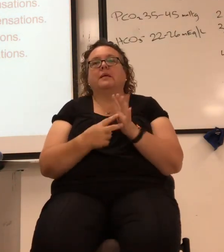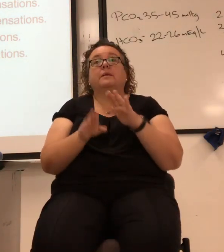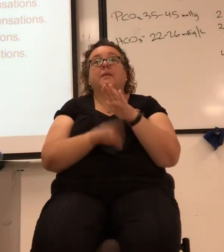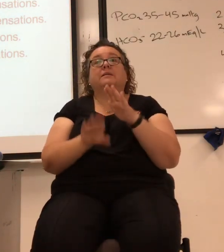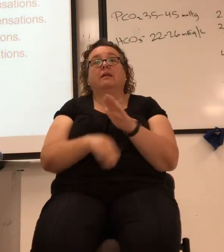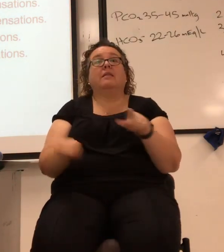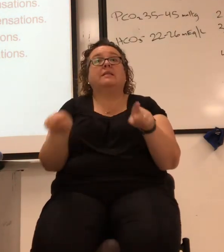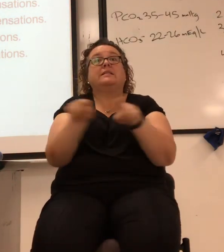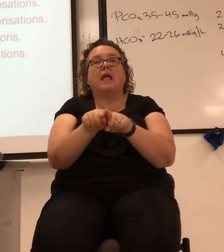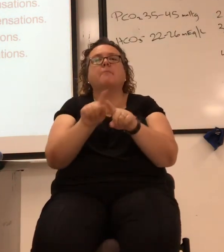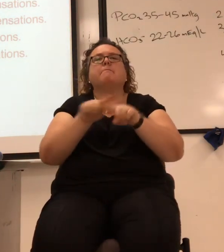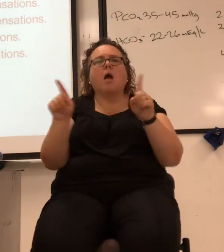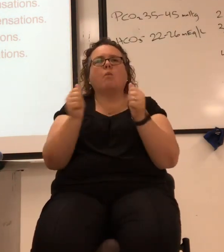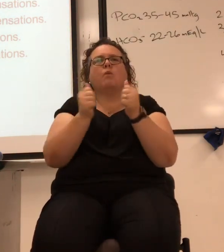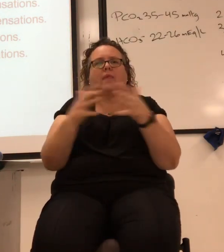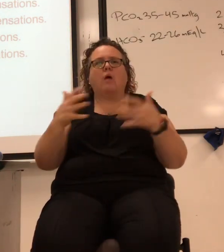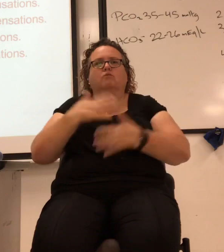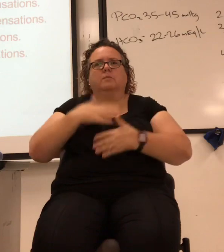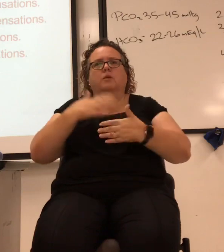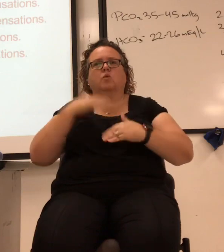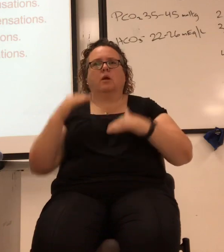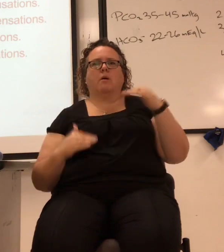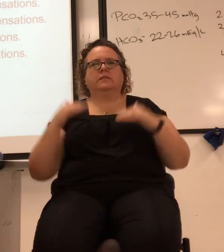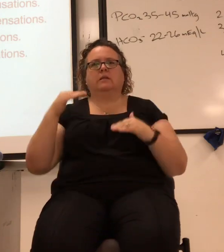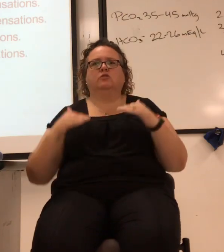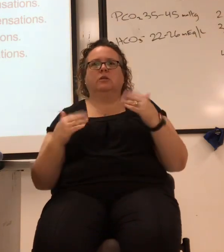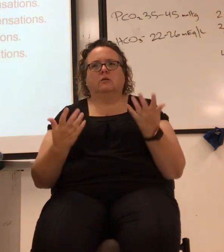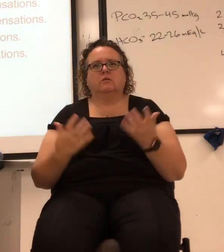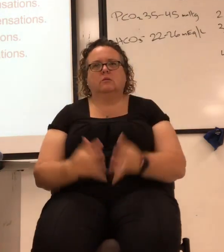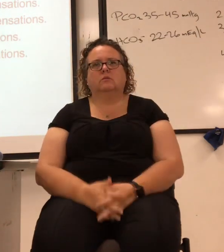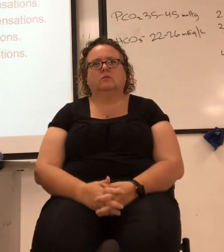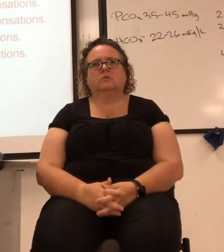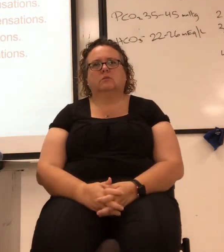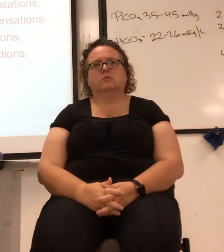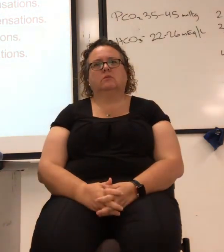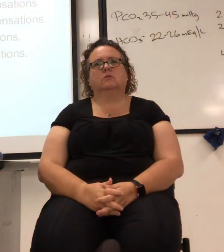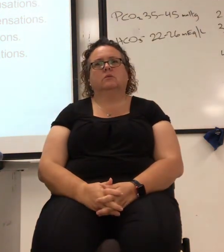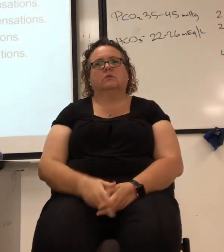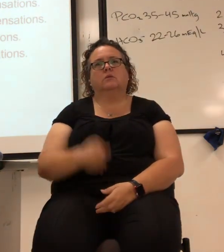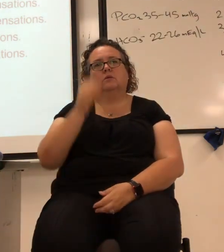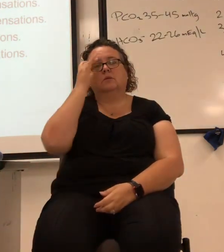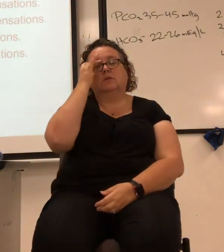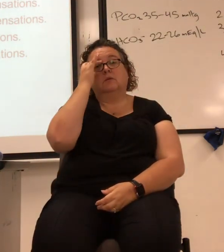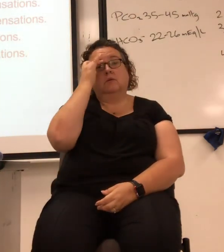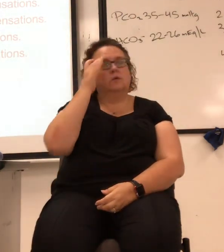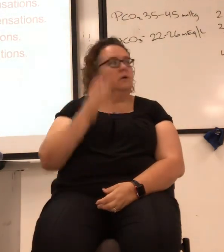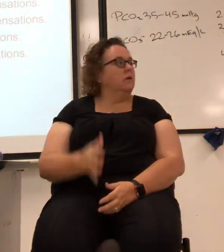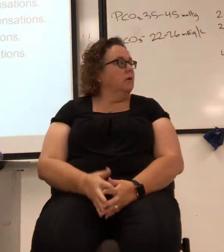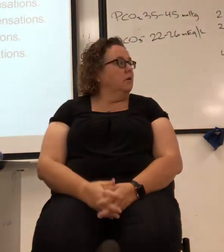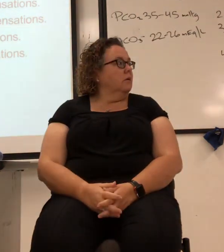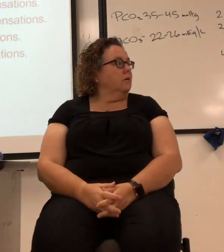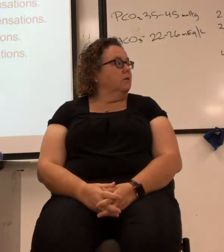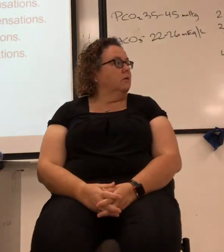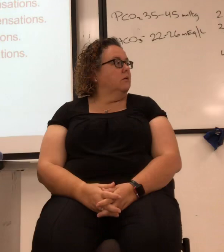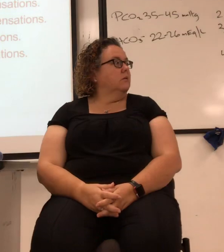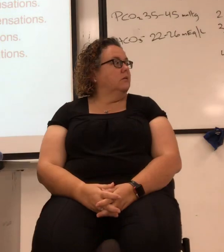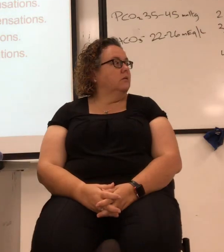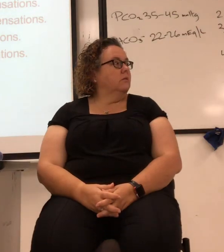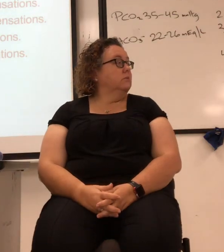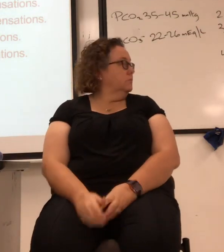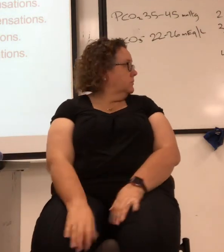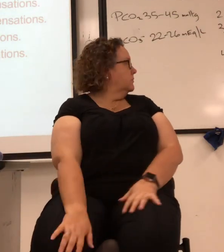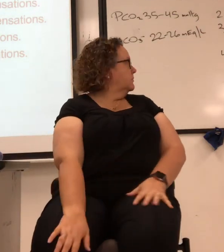range? Yes. Yes, it is. 36 is within 35 to 45, right? So is it a